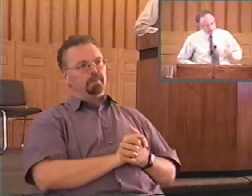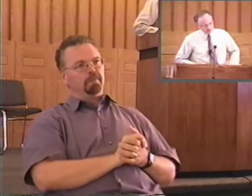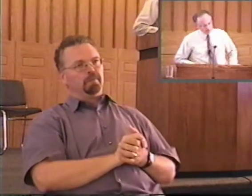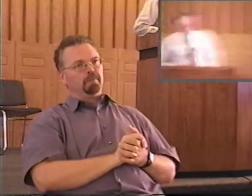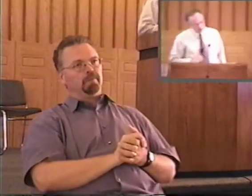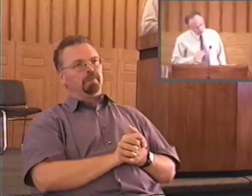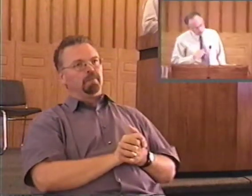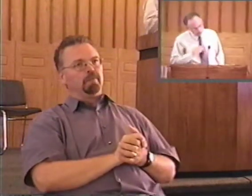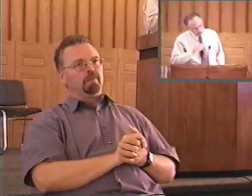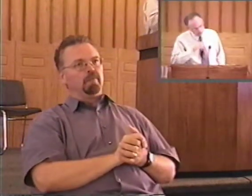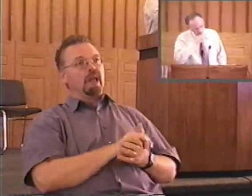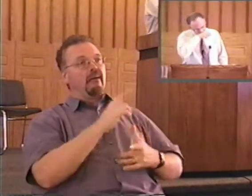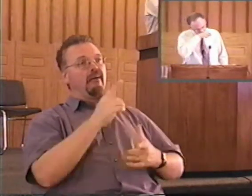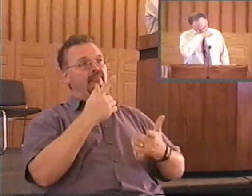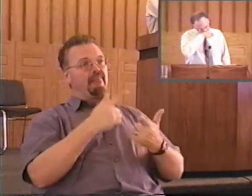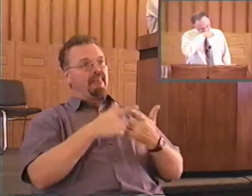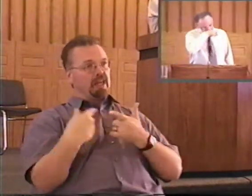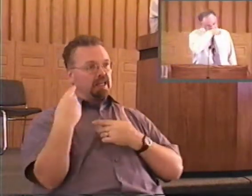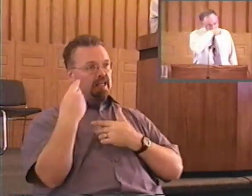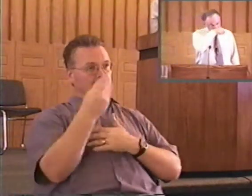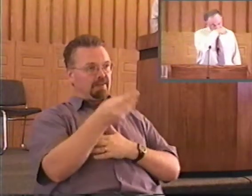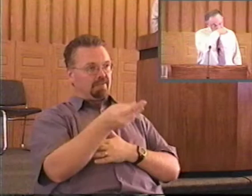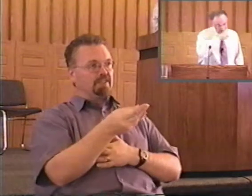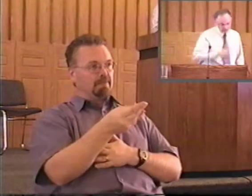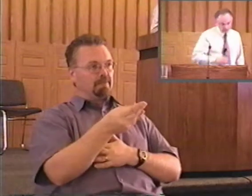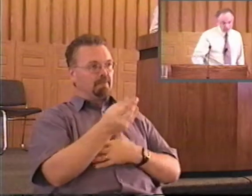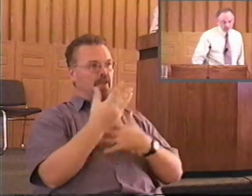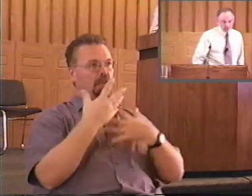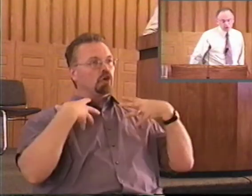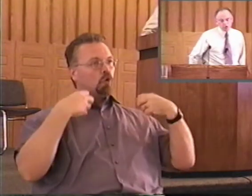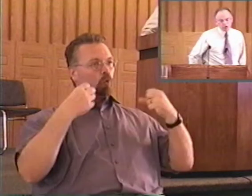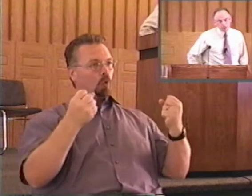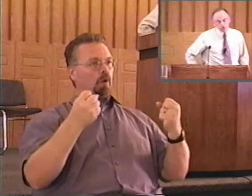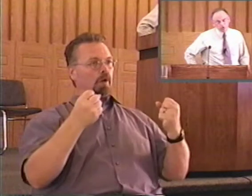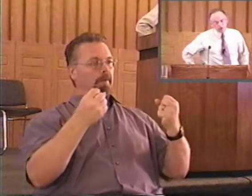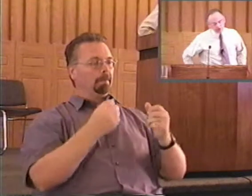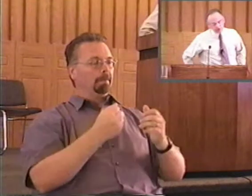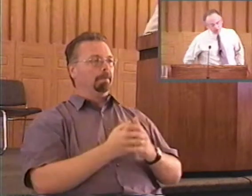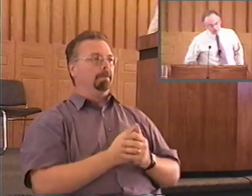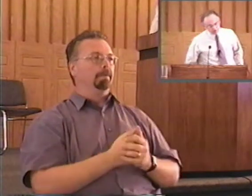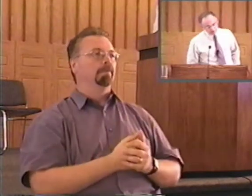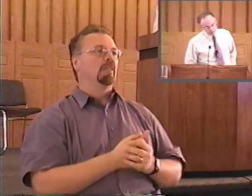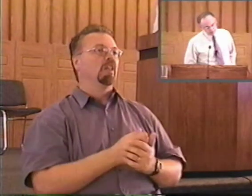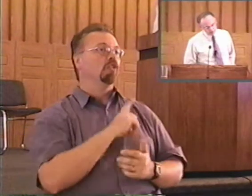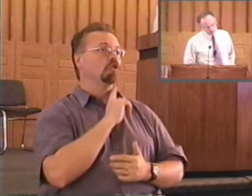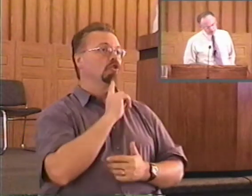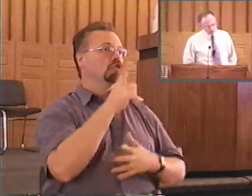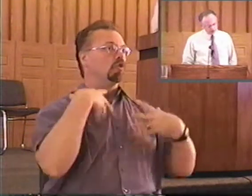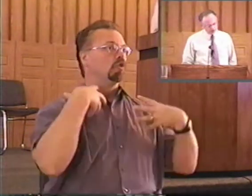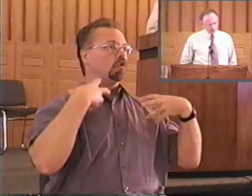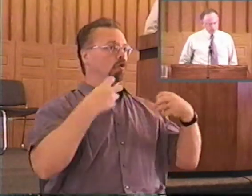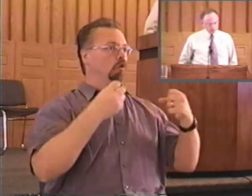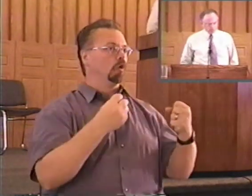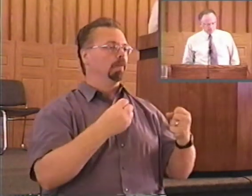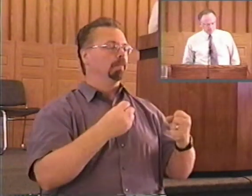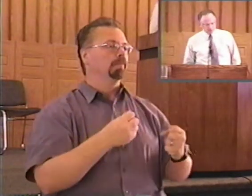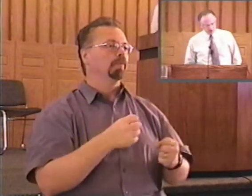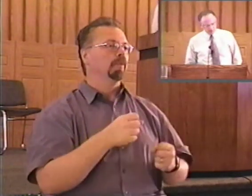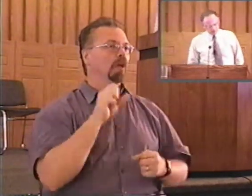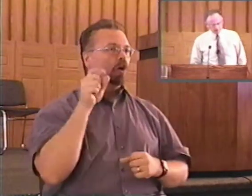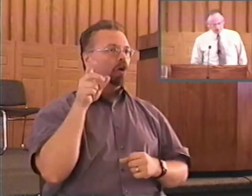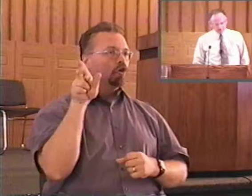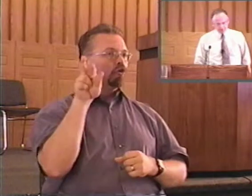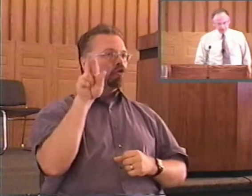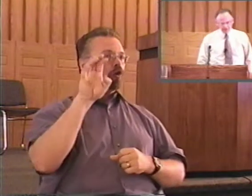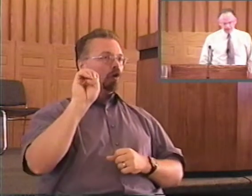And then he gives them a cure. Look at the cure. The sure cure. What is the sure cure